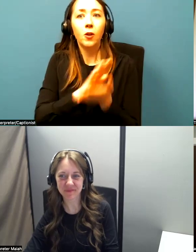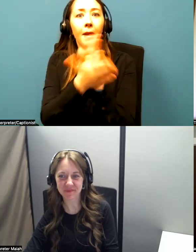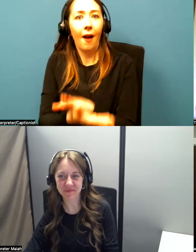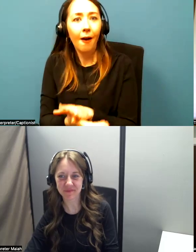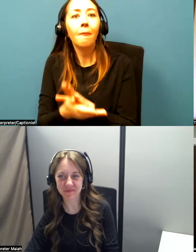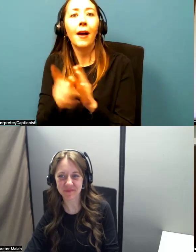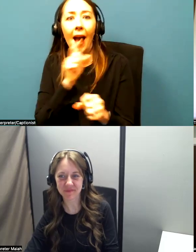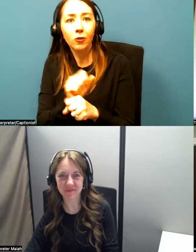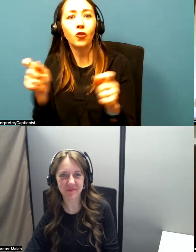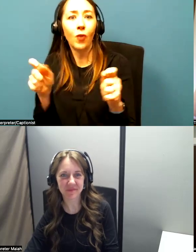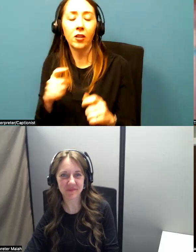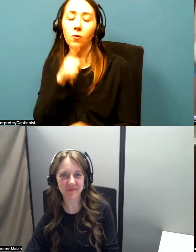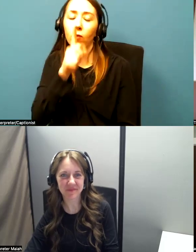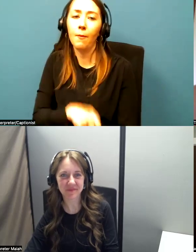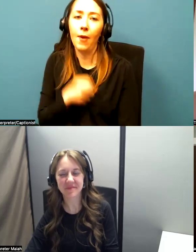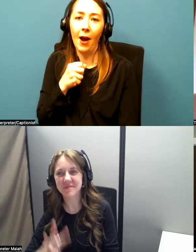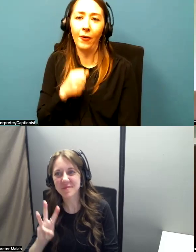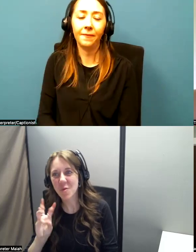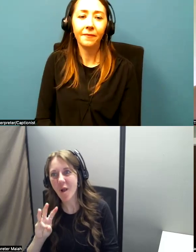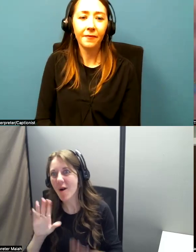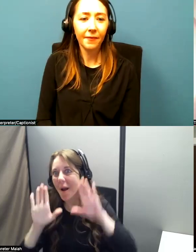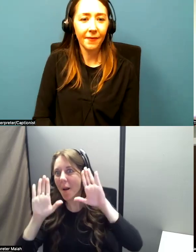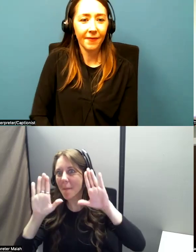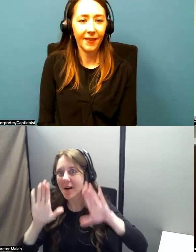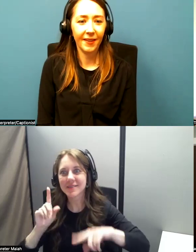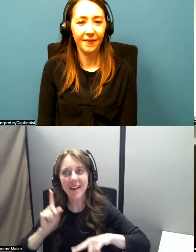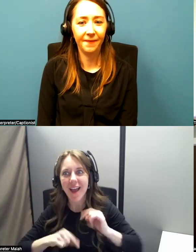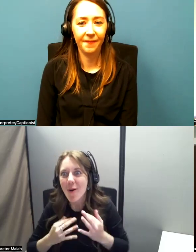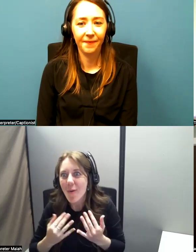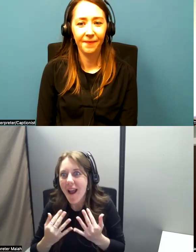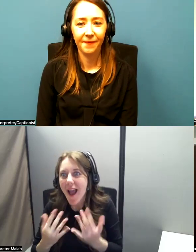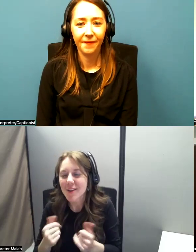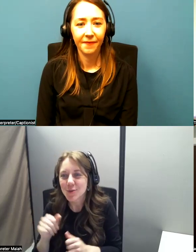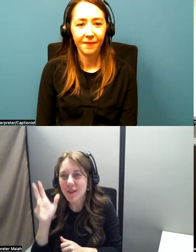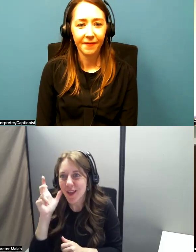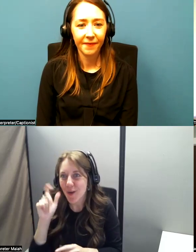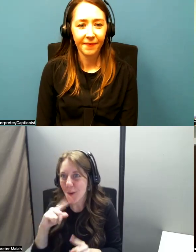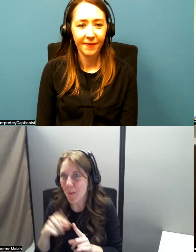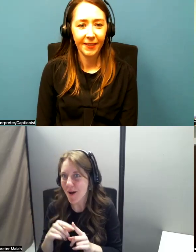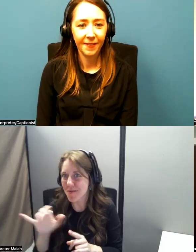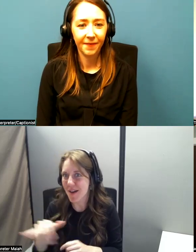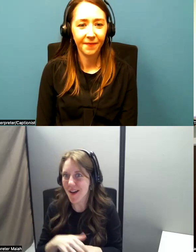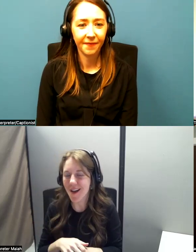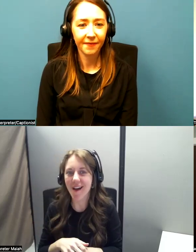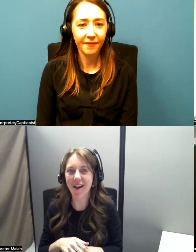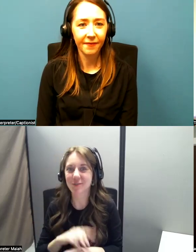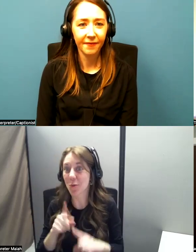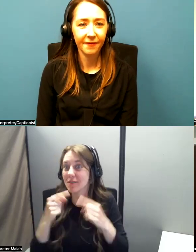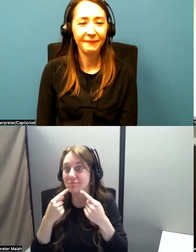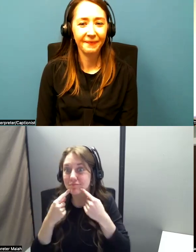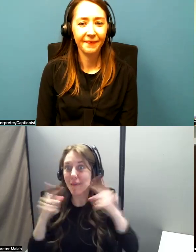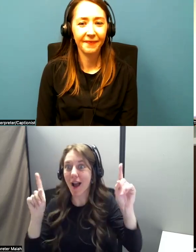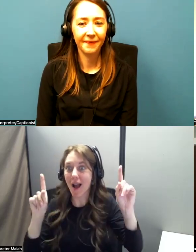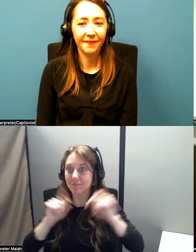of it. Wow, that's amazing. I can't wait to hear about that when it actually comes out. But that's amazing. I